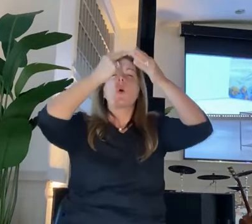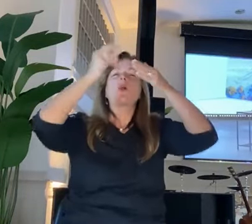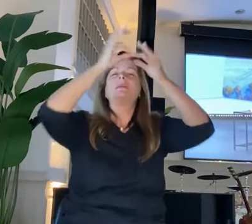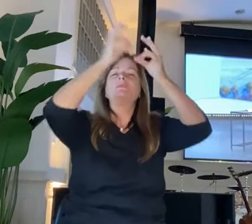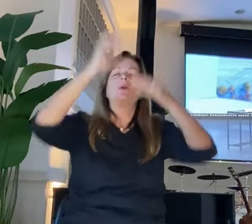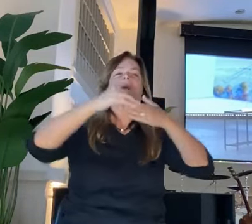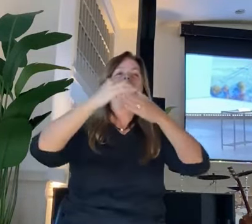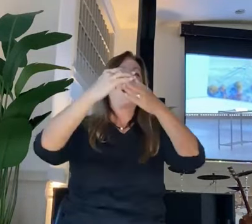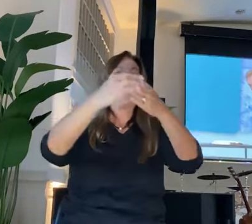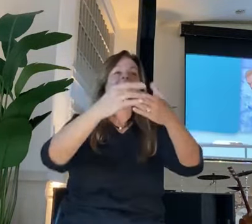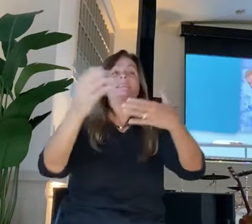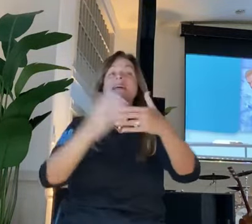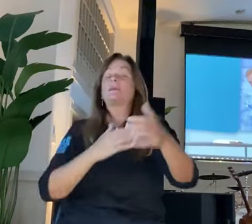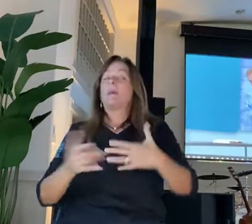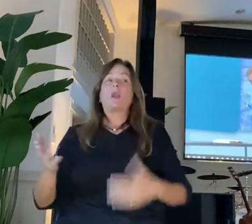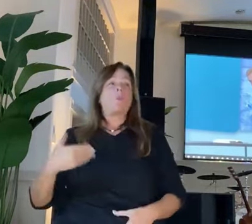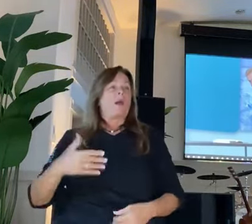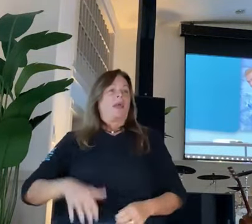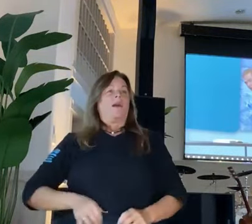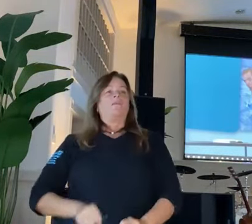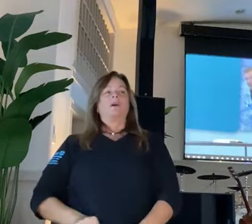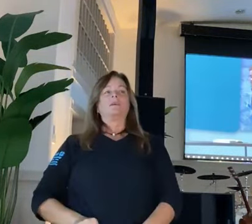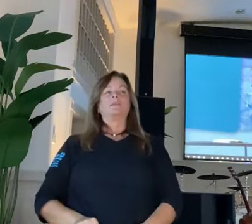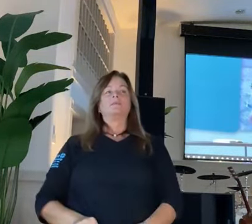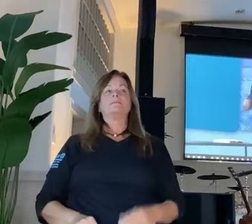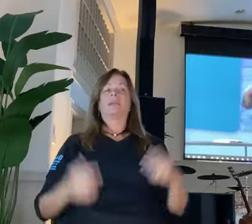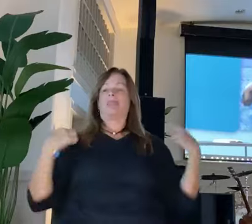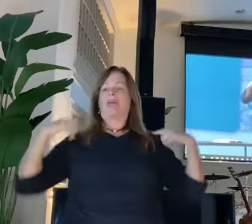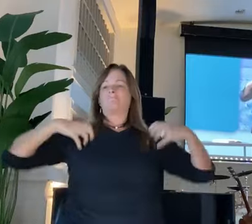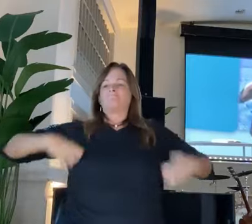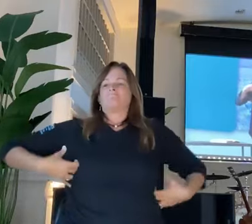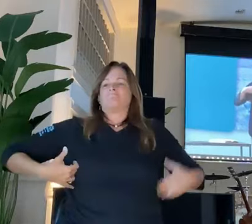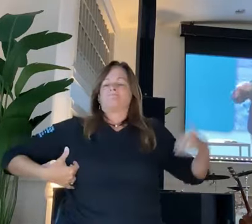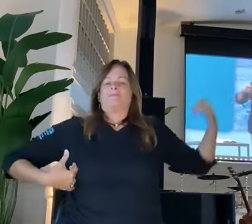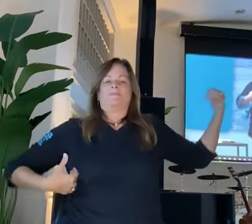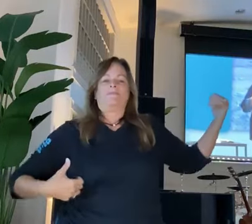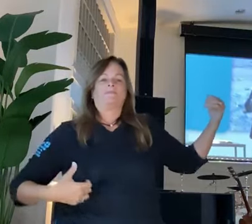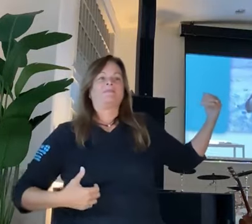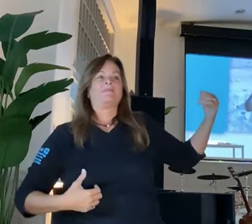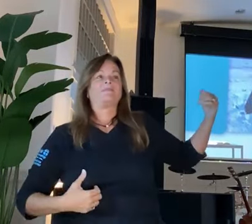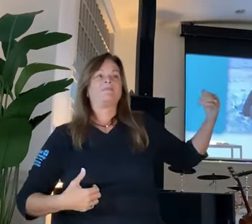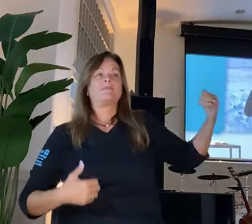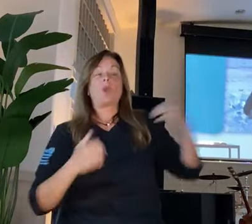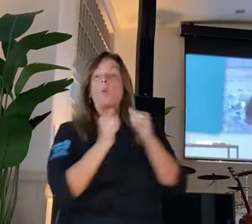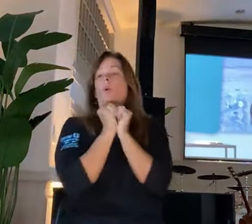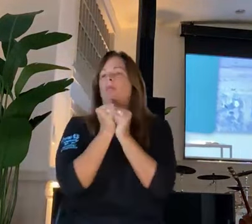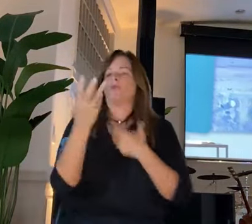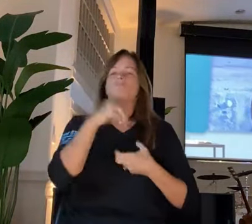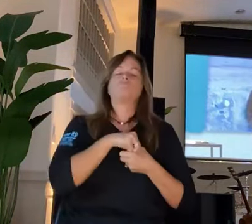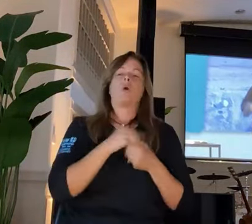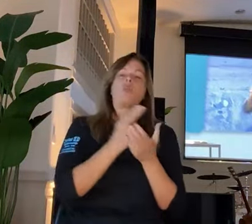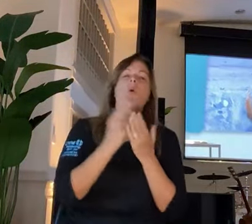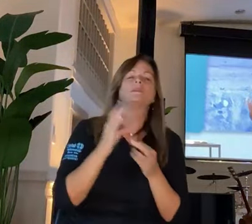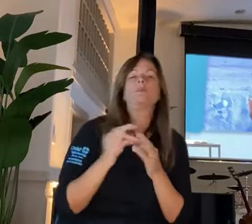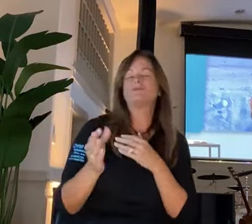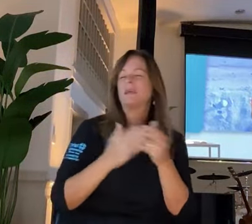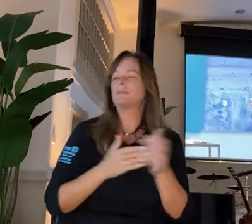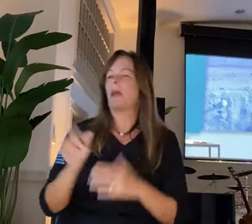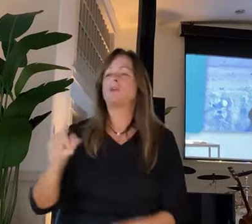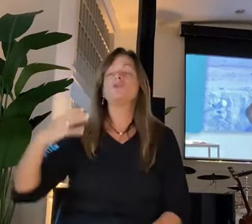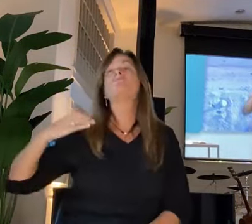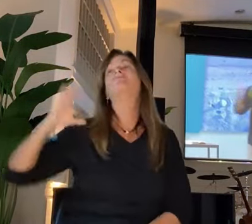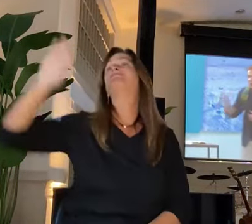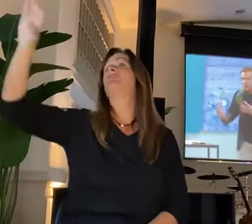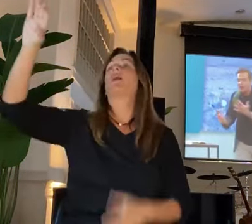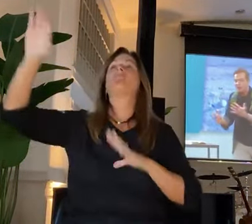go, the Holy Spirit will go with you. Once he's in your life, and you give him